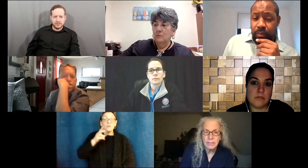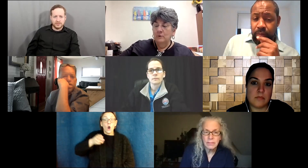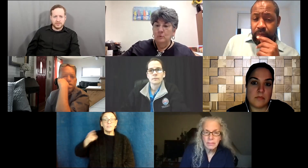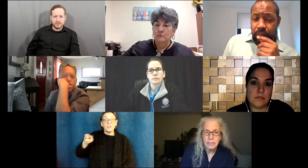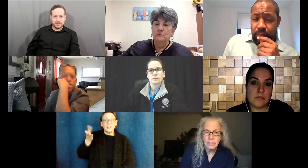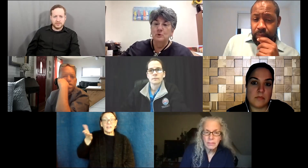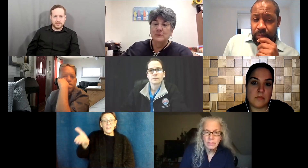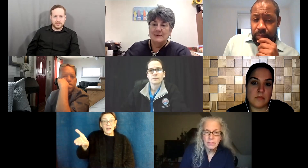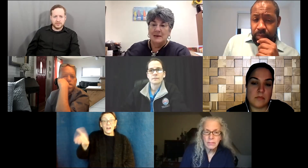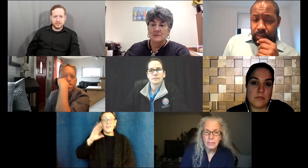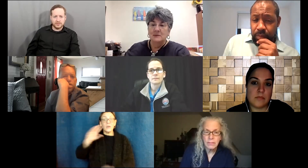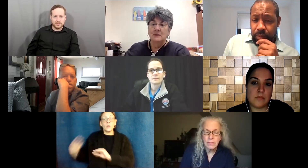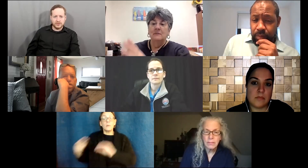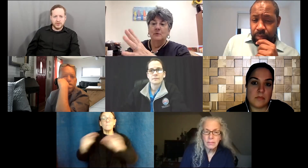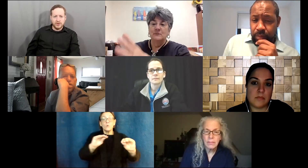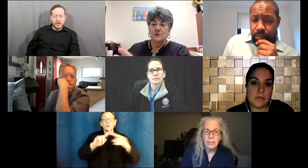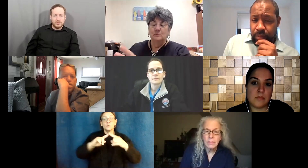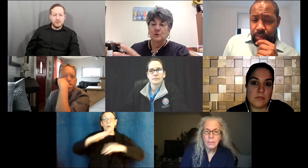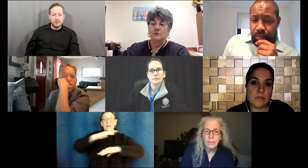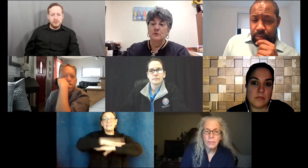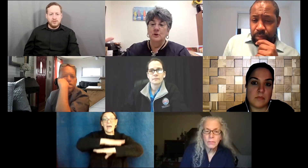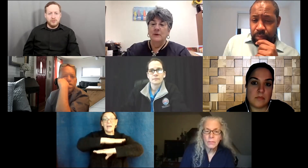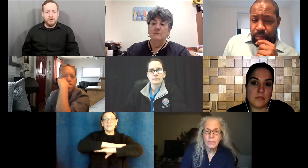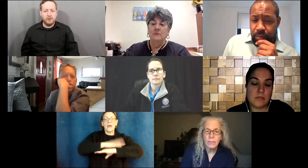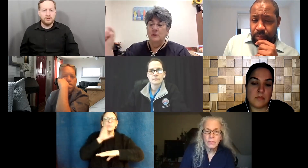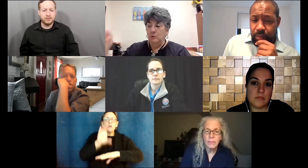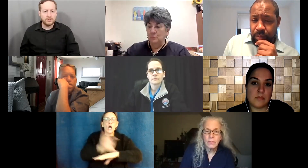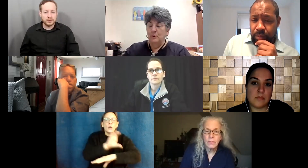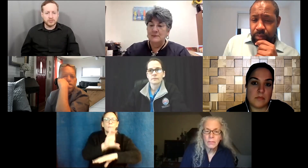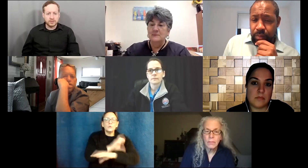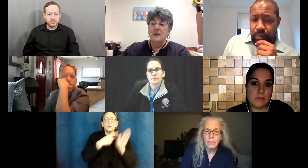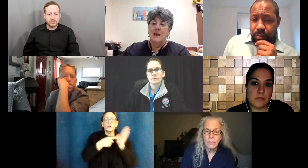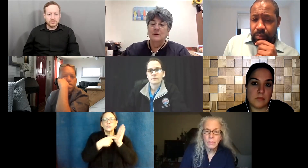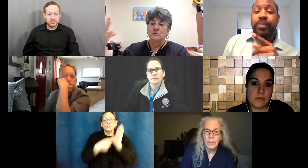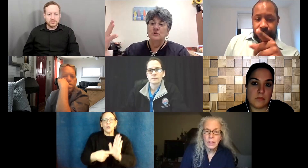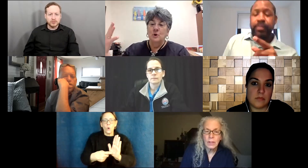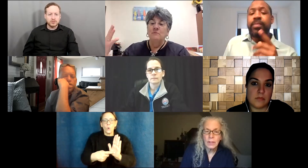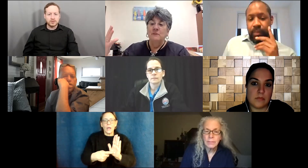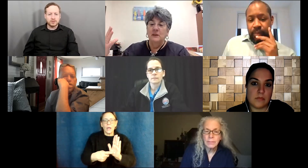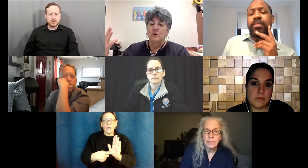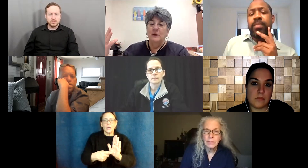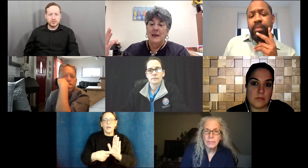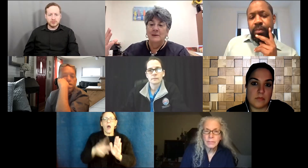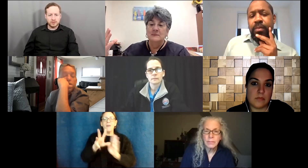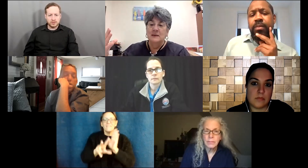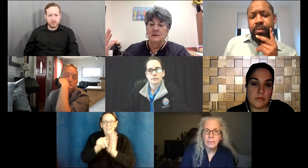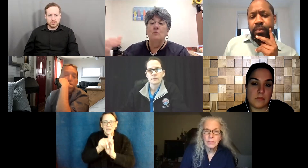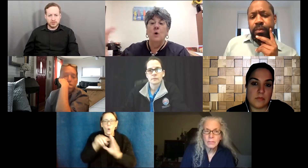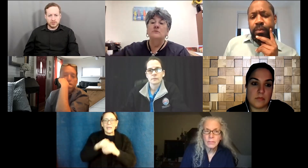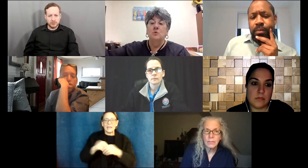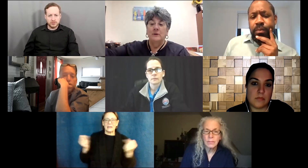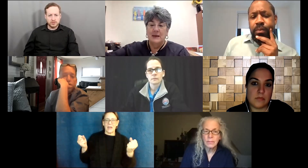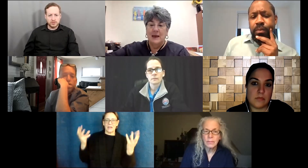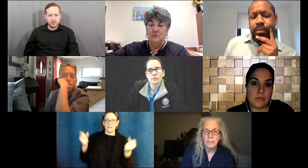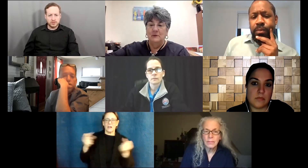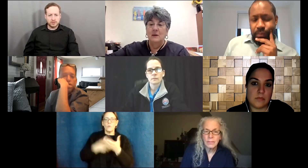they would move you to a desk and there was a computer showing that you would press and it would show a video in ASL of what